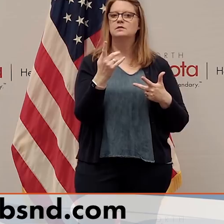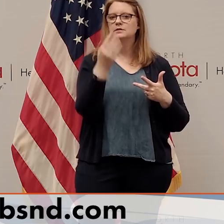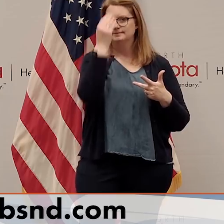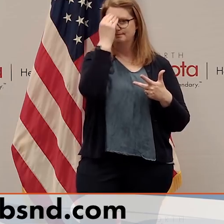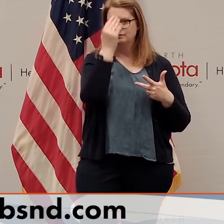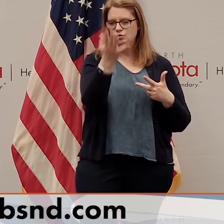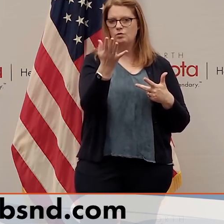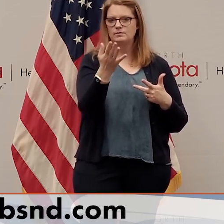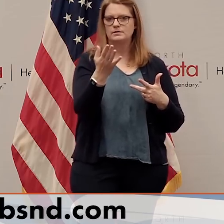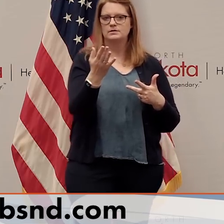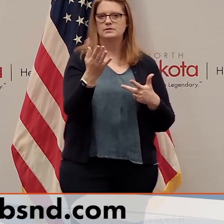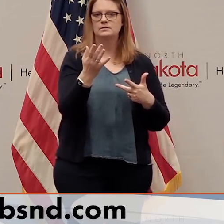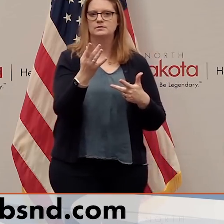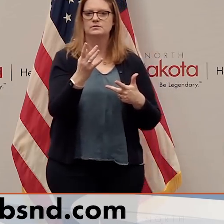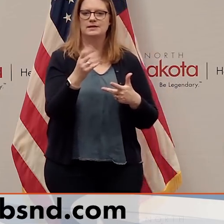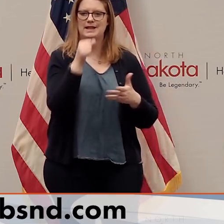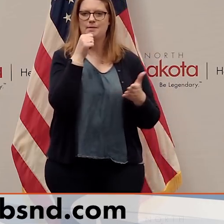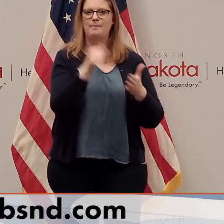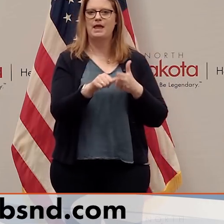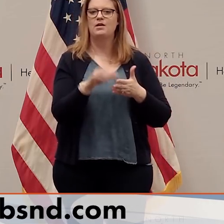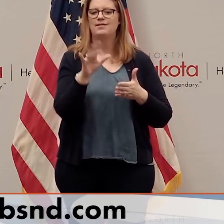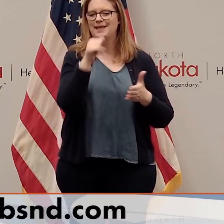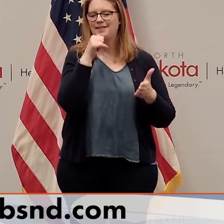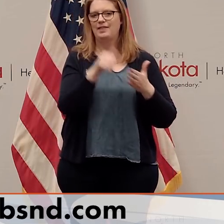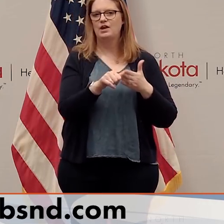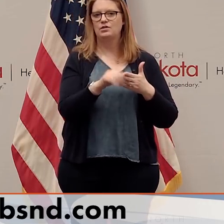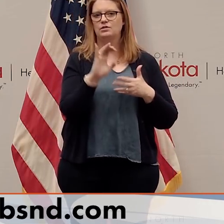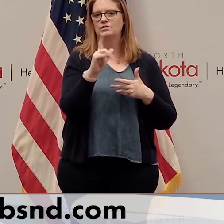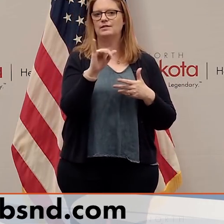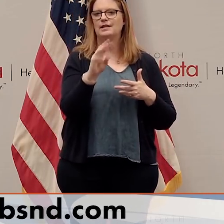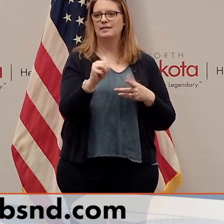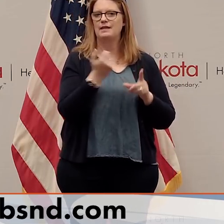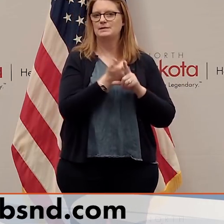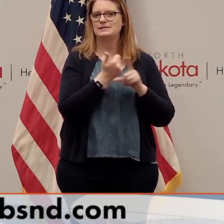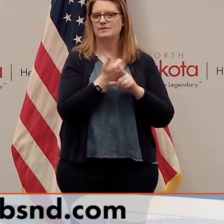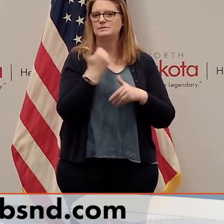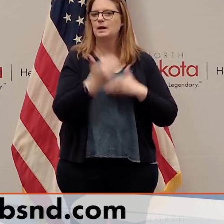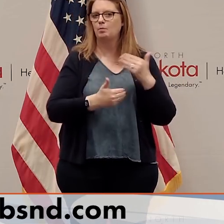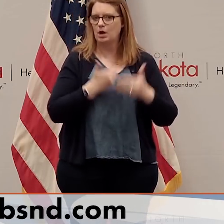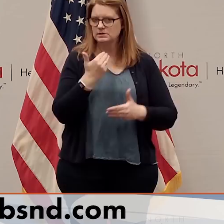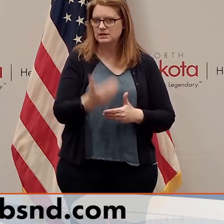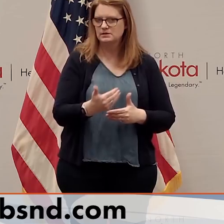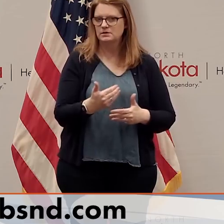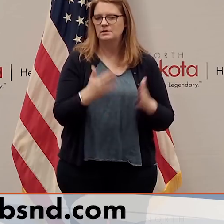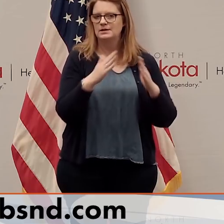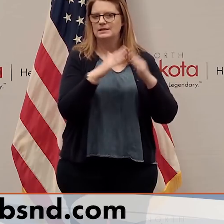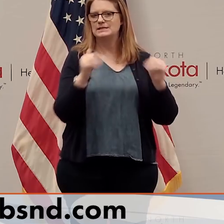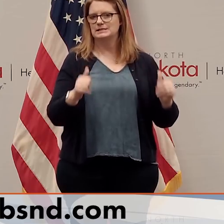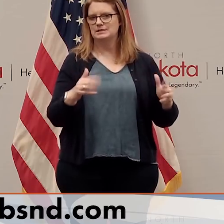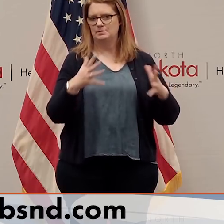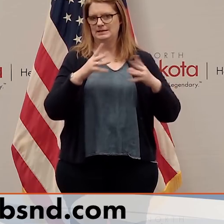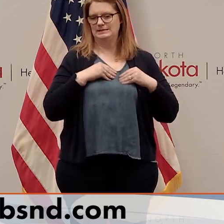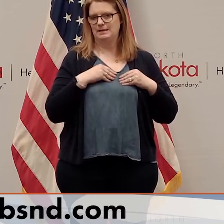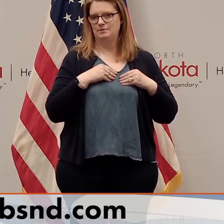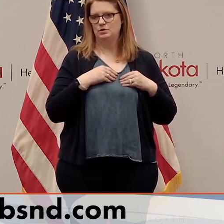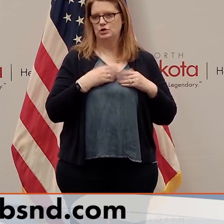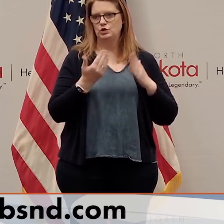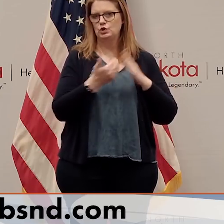of determination of entitlement in the mail. This letter is your notice that your claim is currently being processed, and the system will accept your